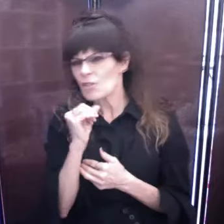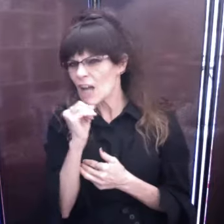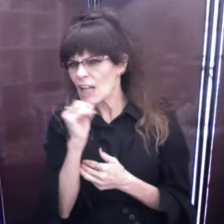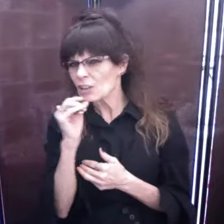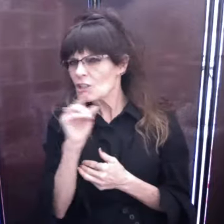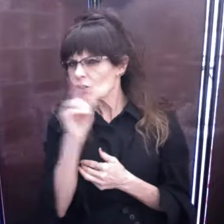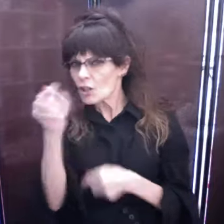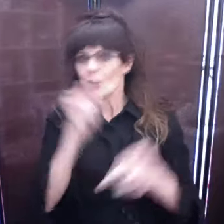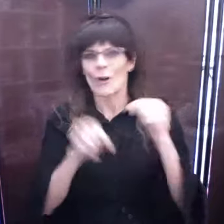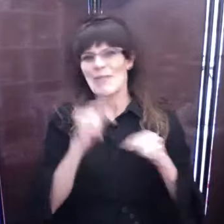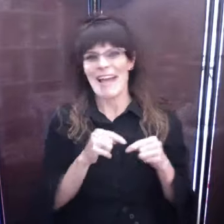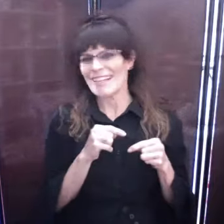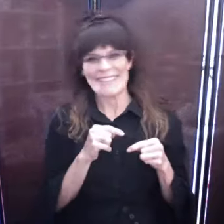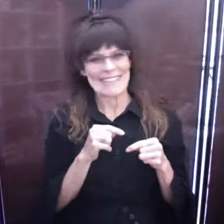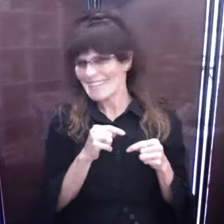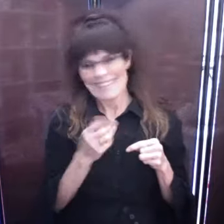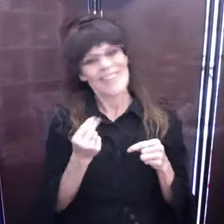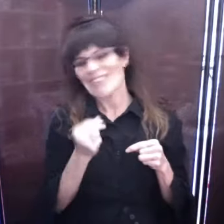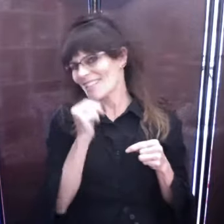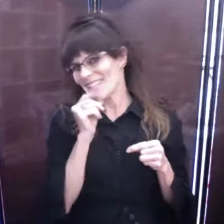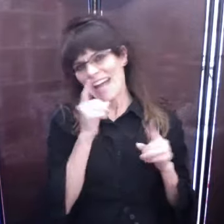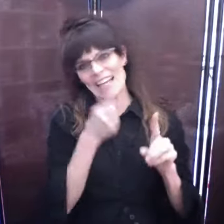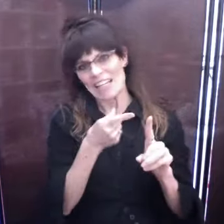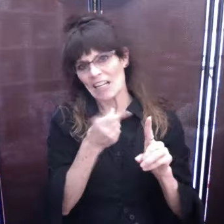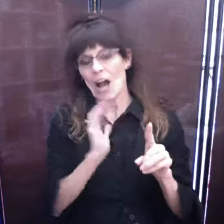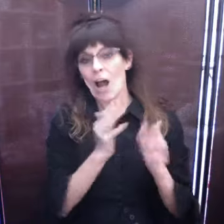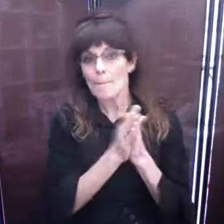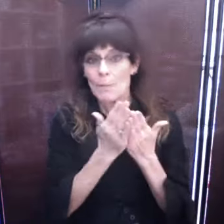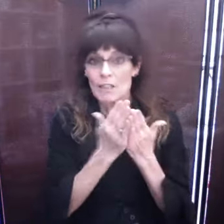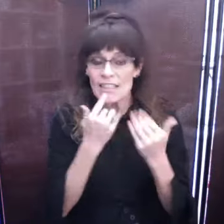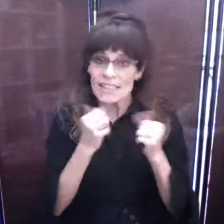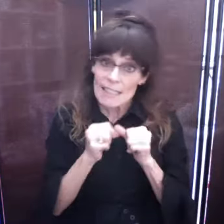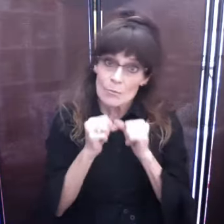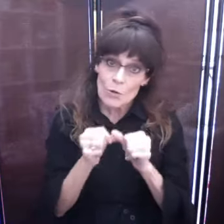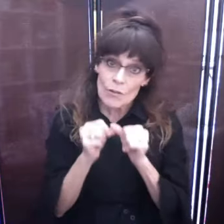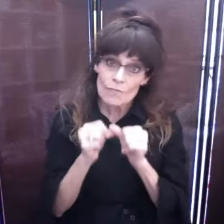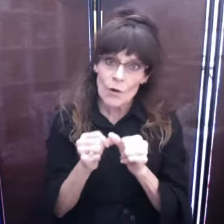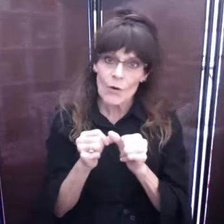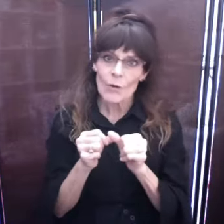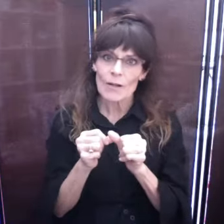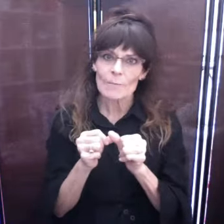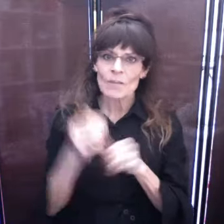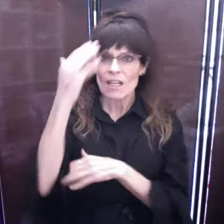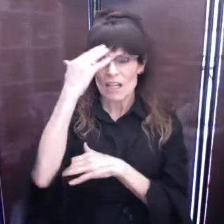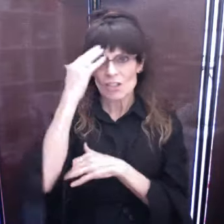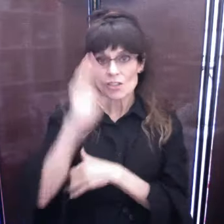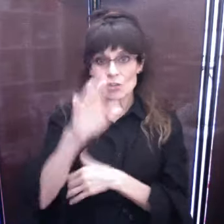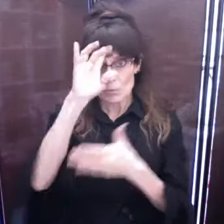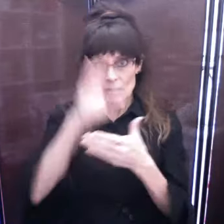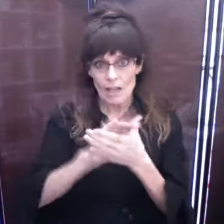steps. That isn't it. Our book says, keep moving forward. The consciousness of your belief is sure to come to you.